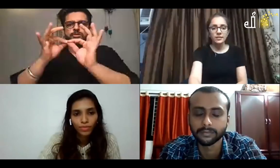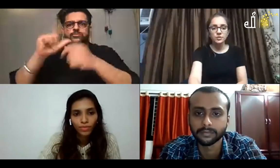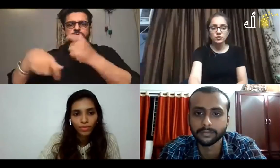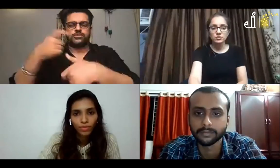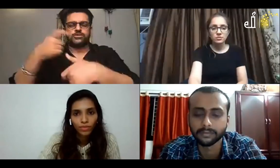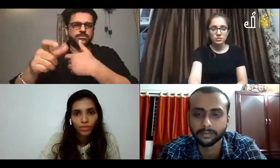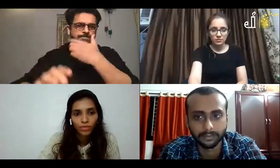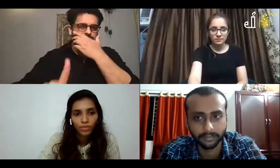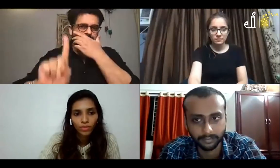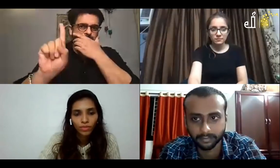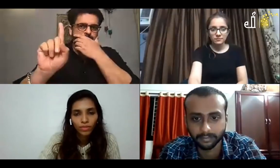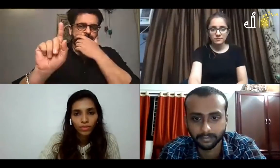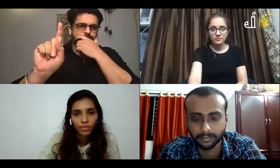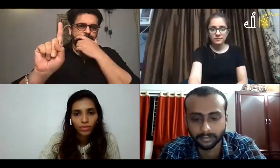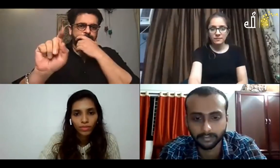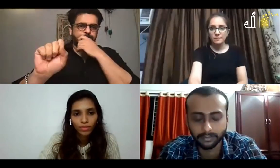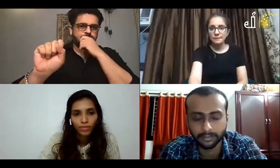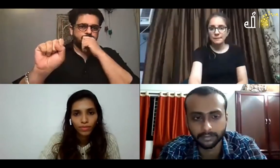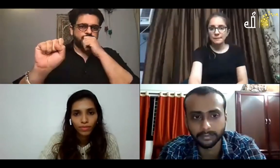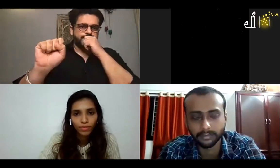Yeah, we'll just.